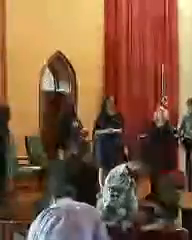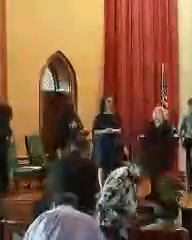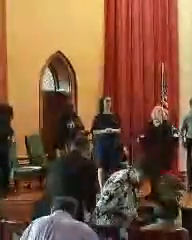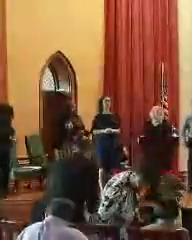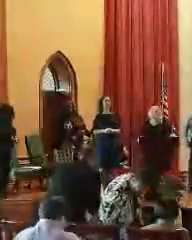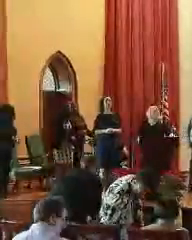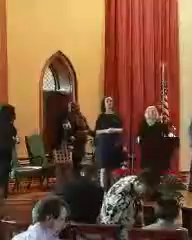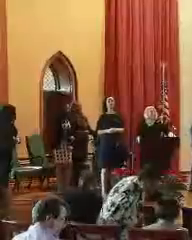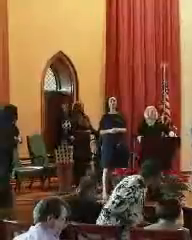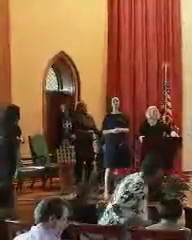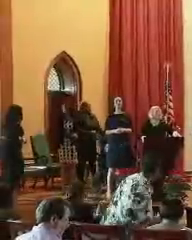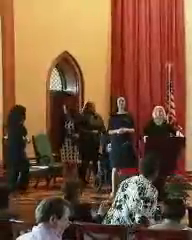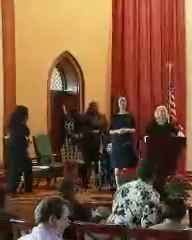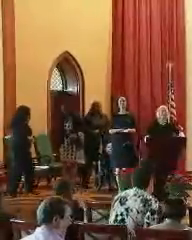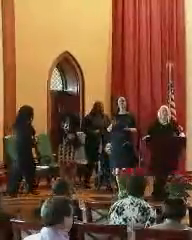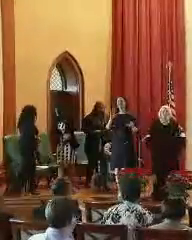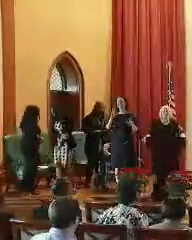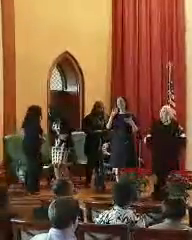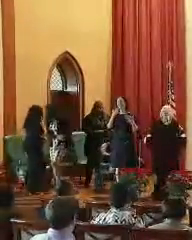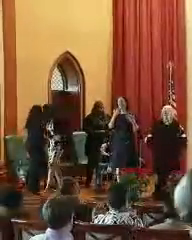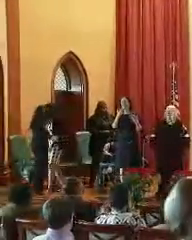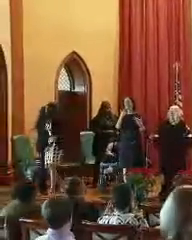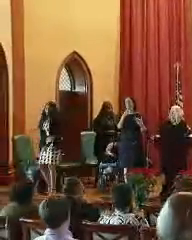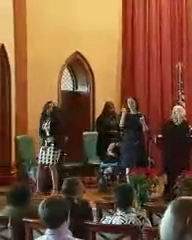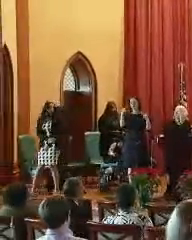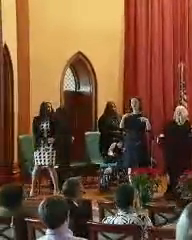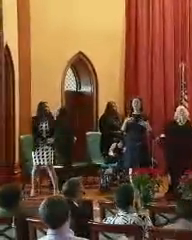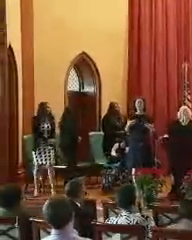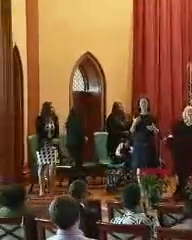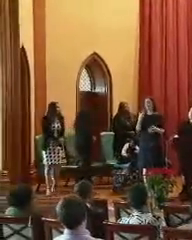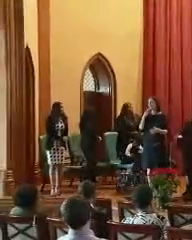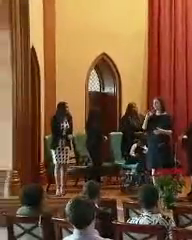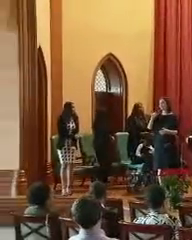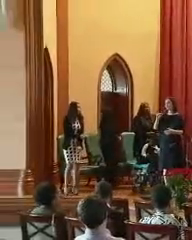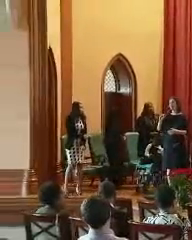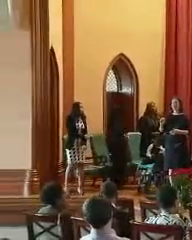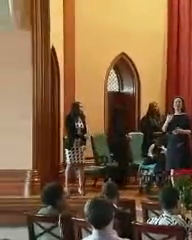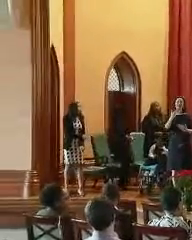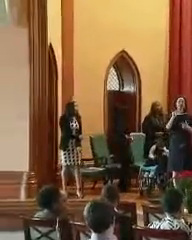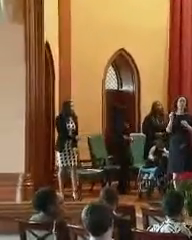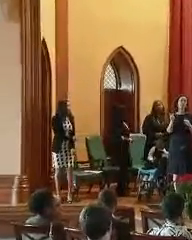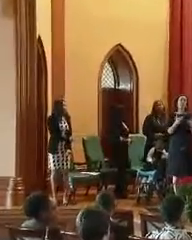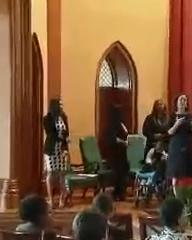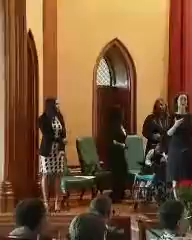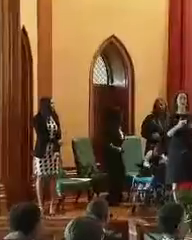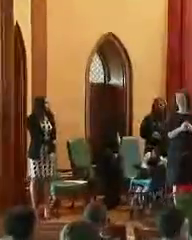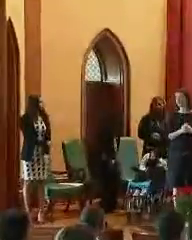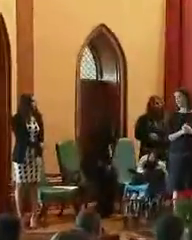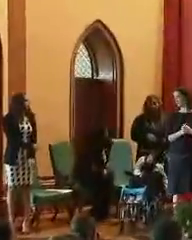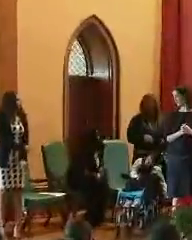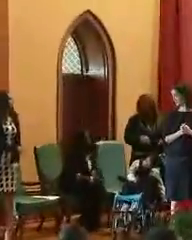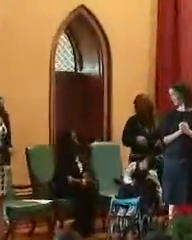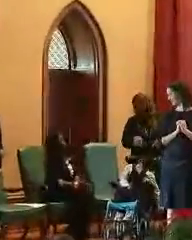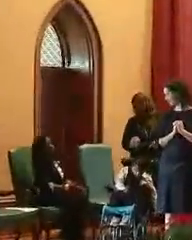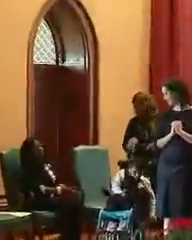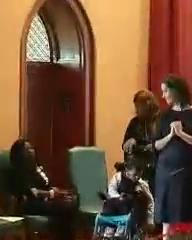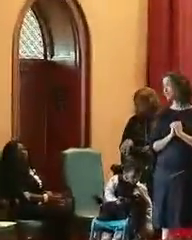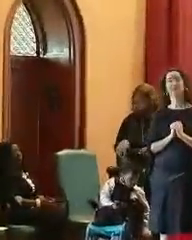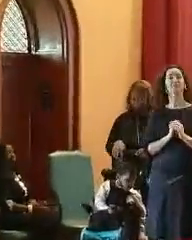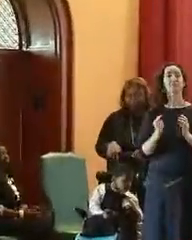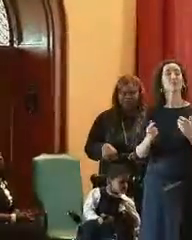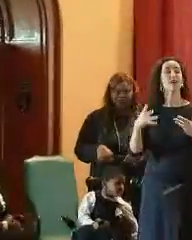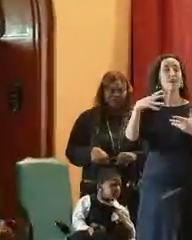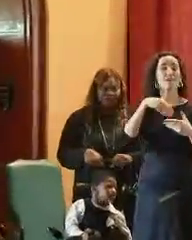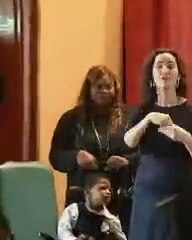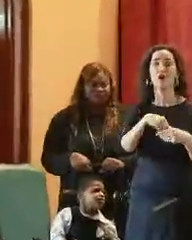Hi. Thank you guys for being here. Thanks, Jamie. Thanks everyone for your part in all of